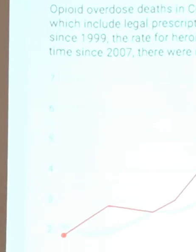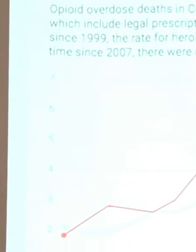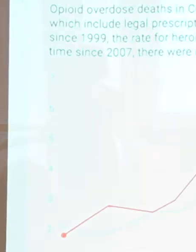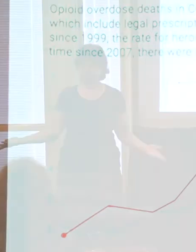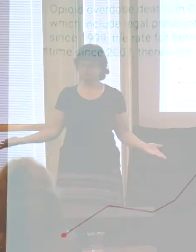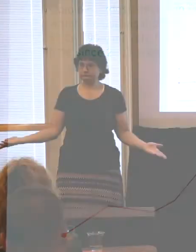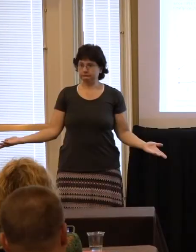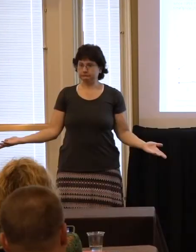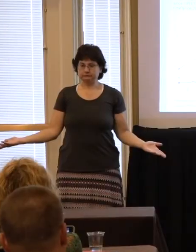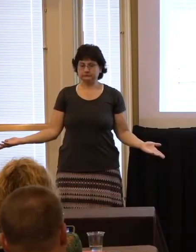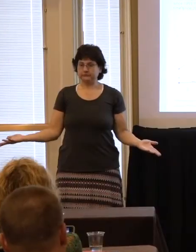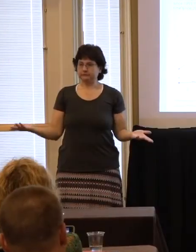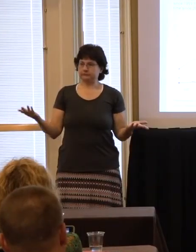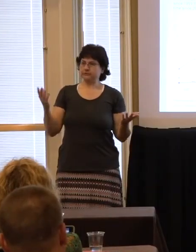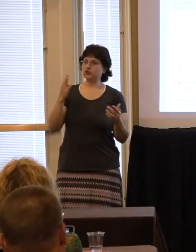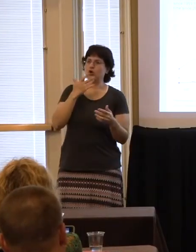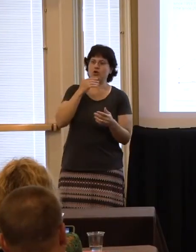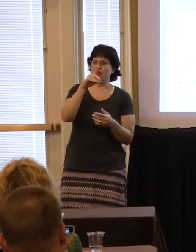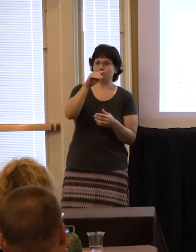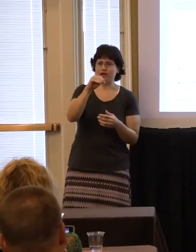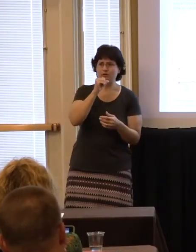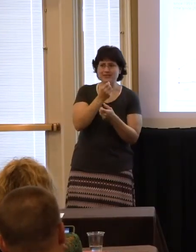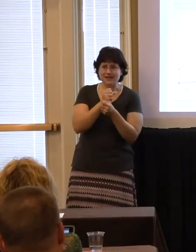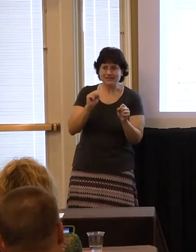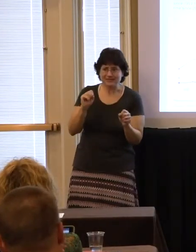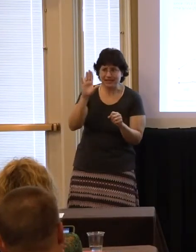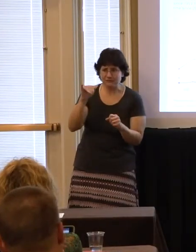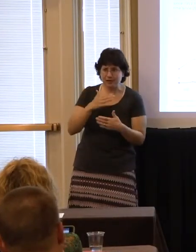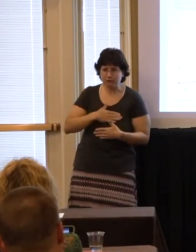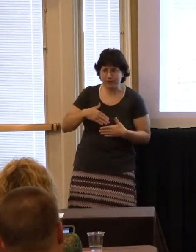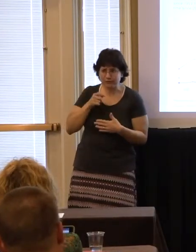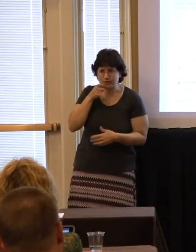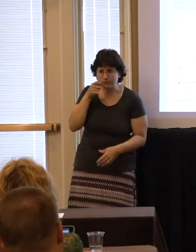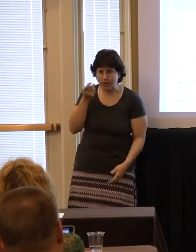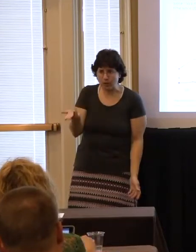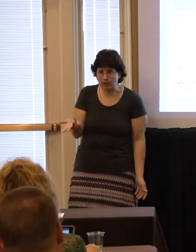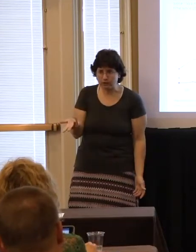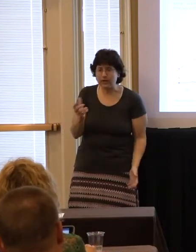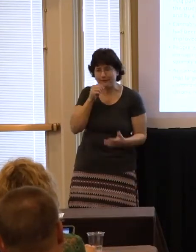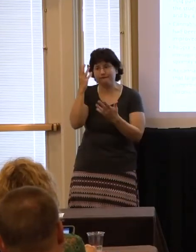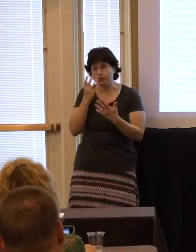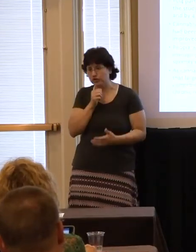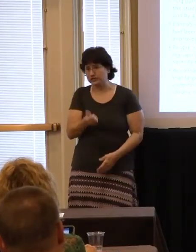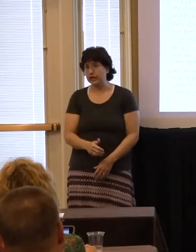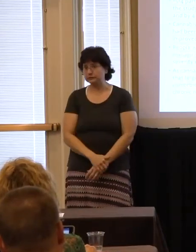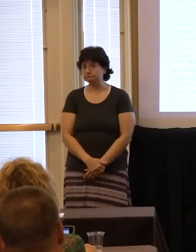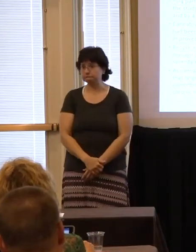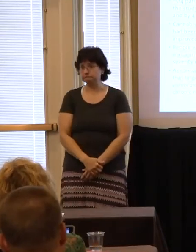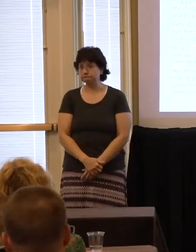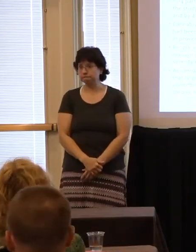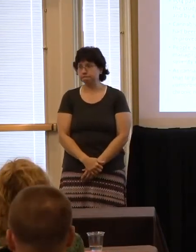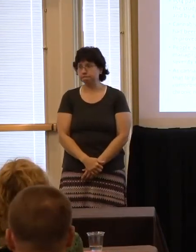So Colorado was not saved by marijuana, unfortunately.